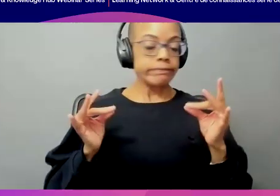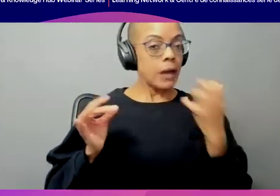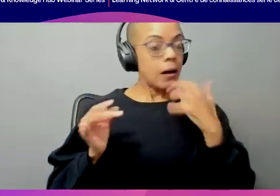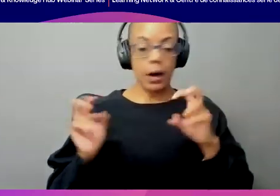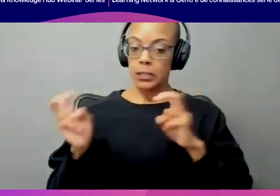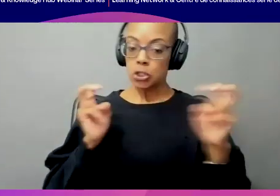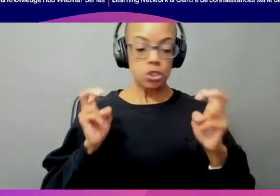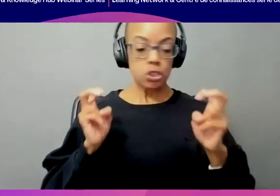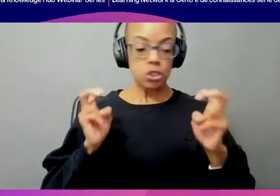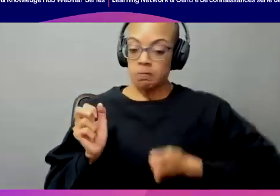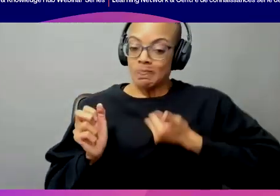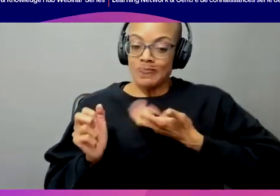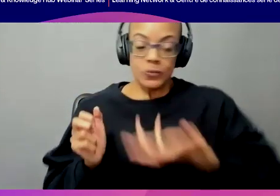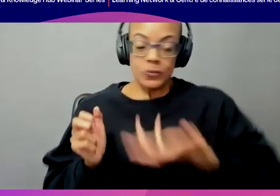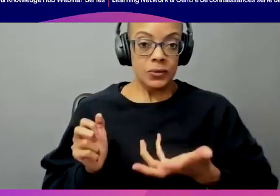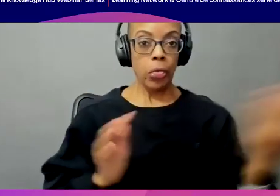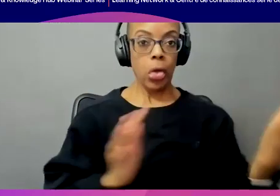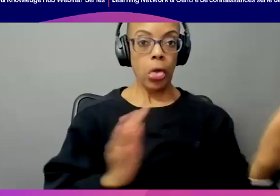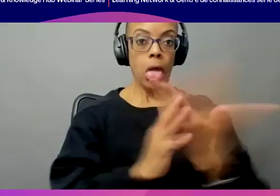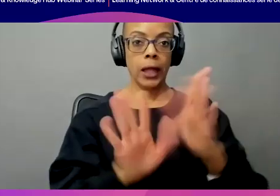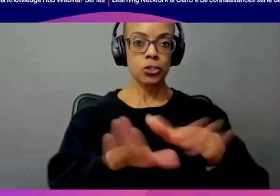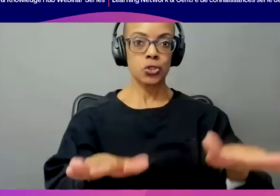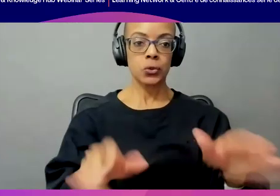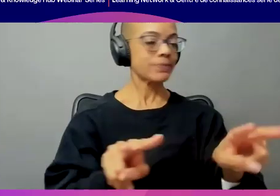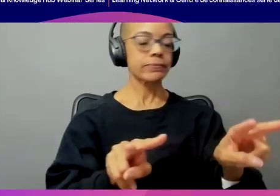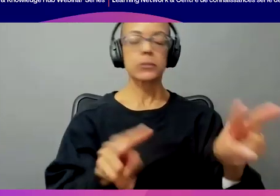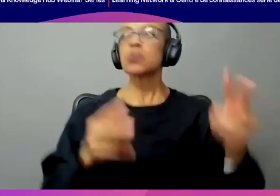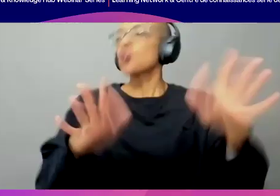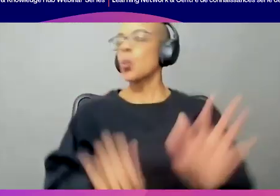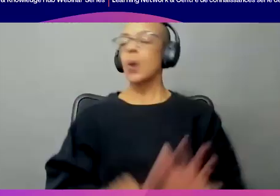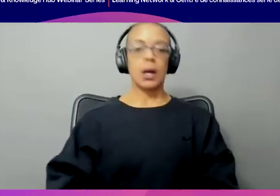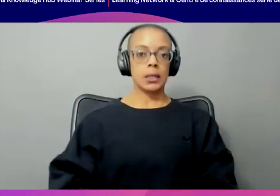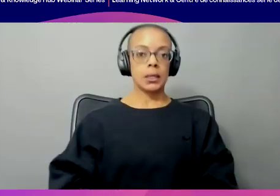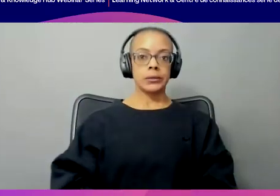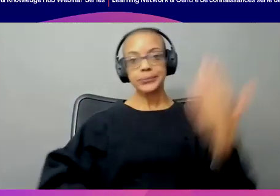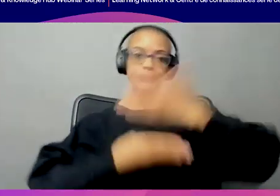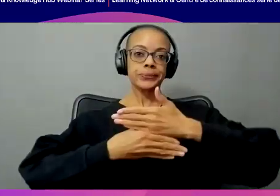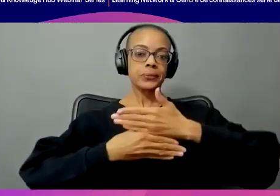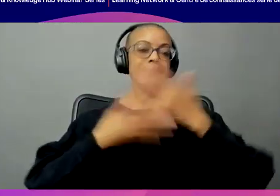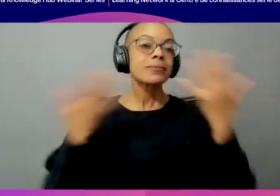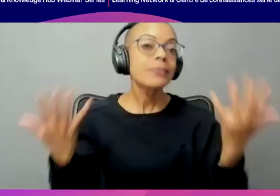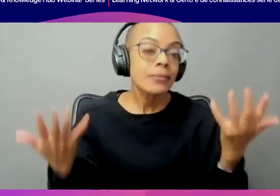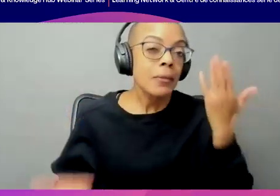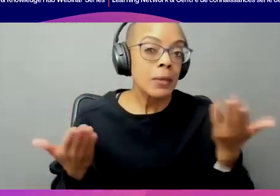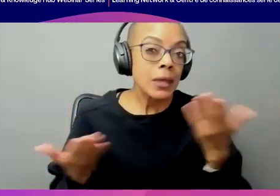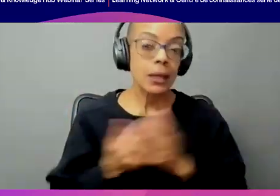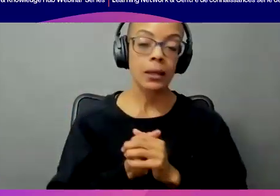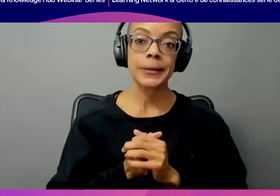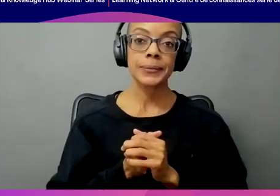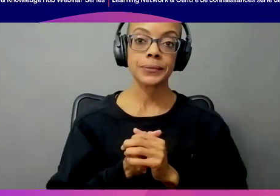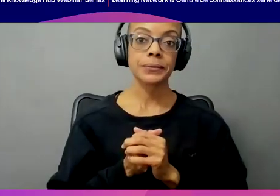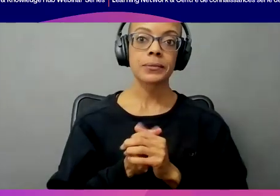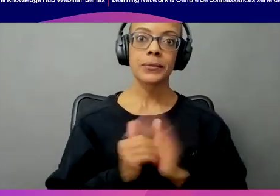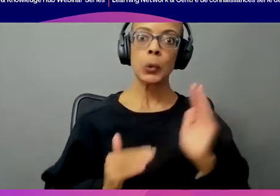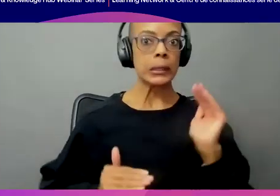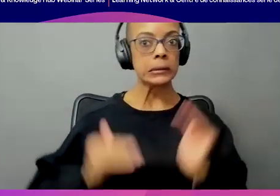upset. And maybe that's just exactly not something that's helping everyone in the group feeling safe. So there you're having to